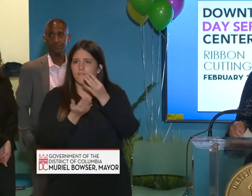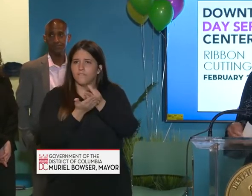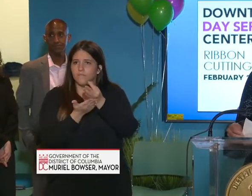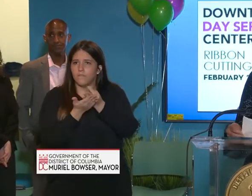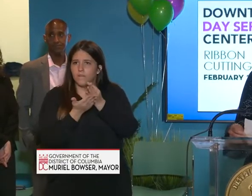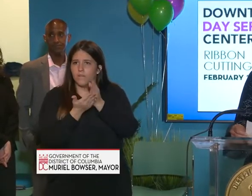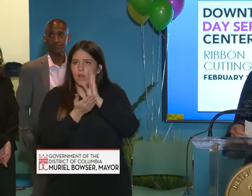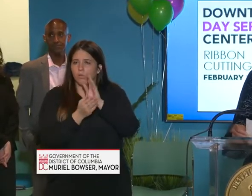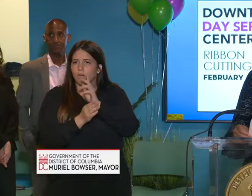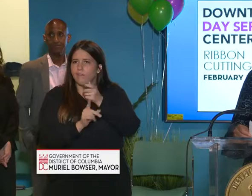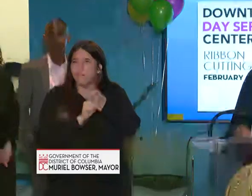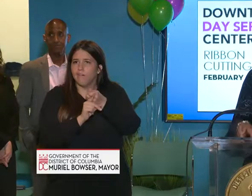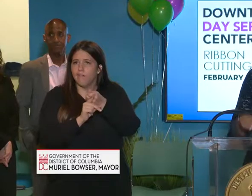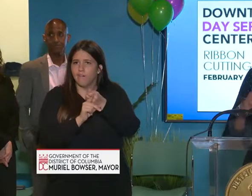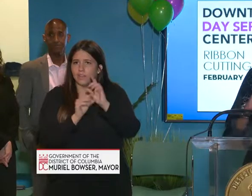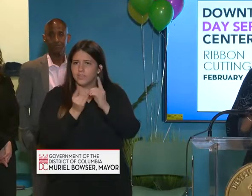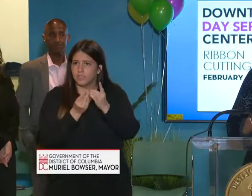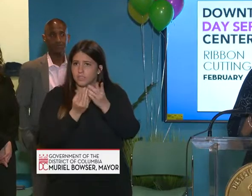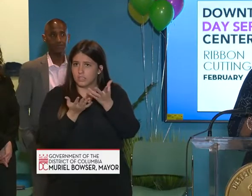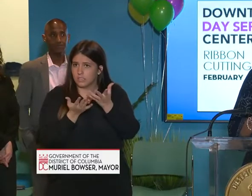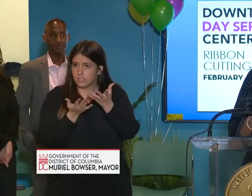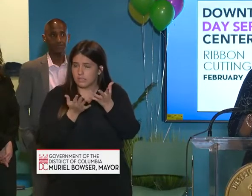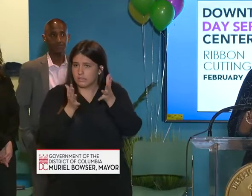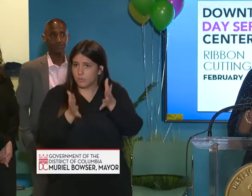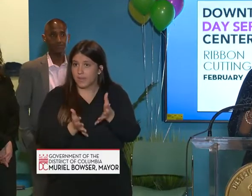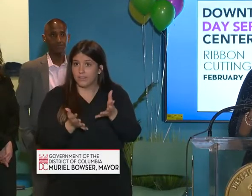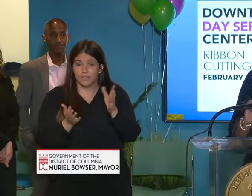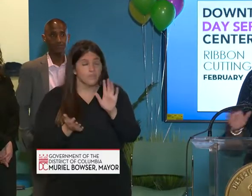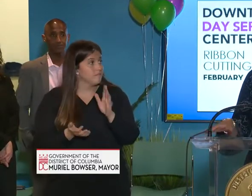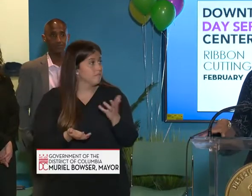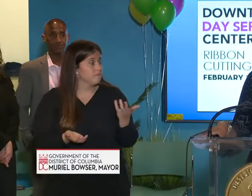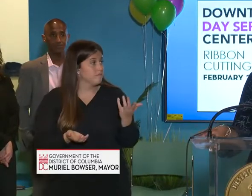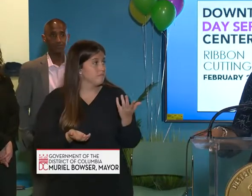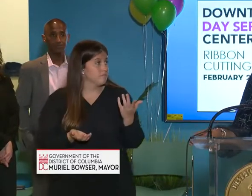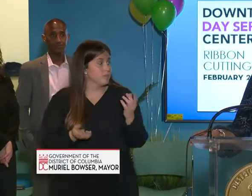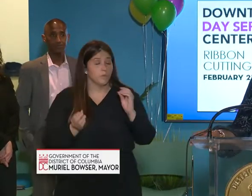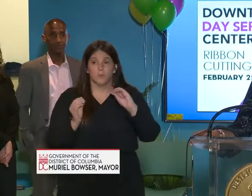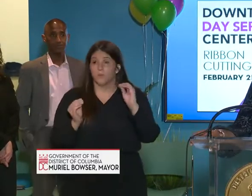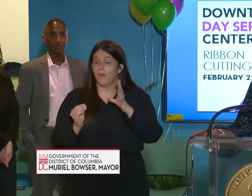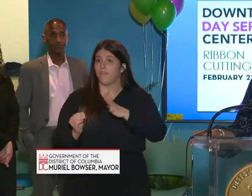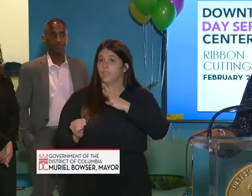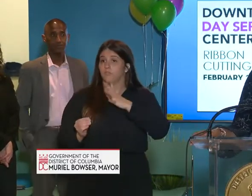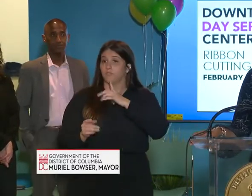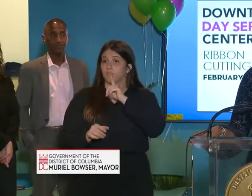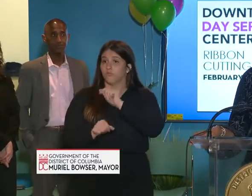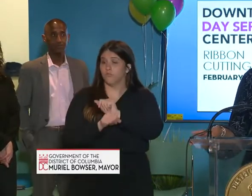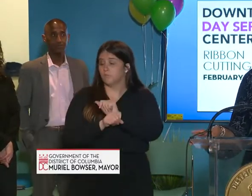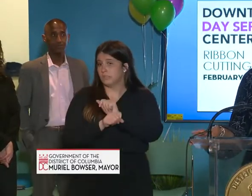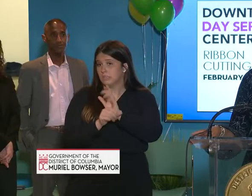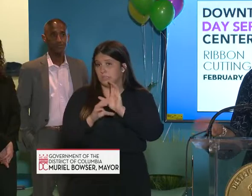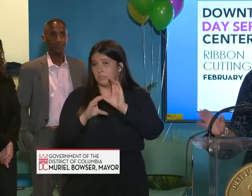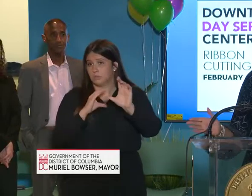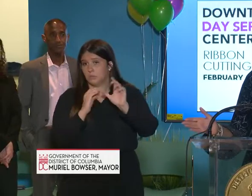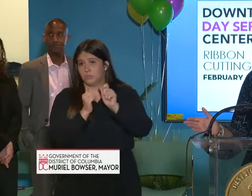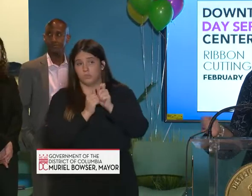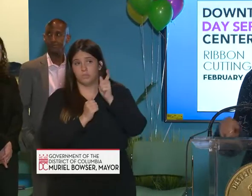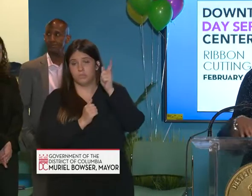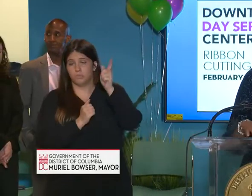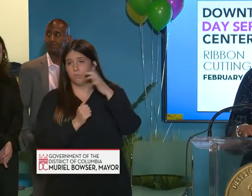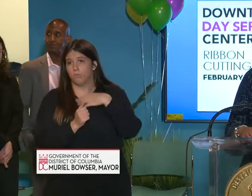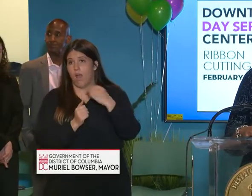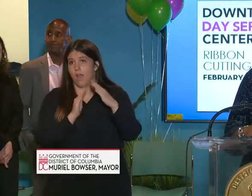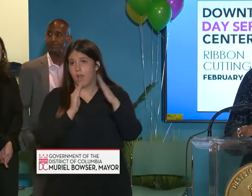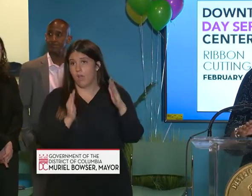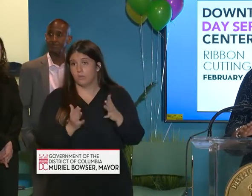be incurred on the district remain? We haven't had any official communication from the White House. As you